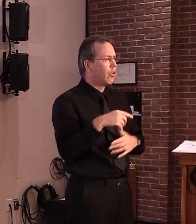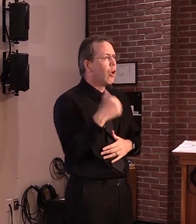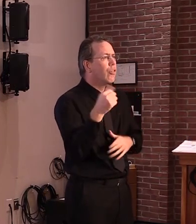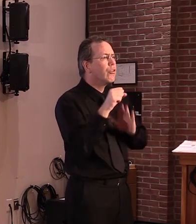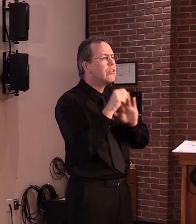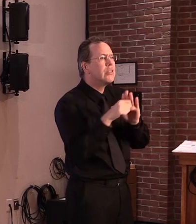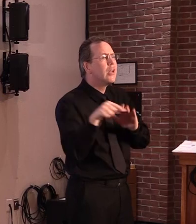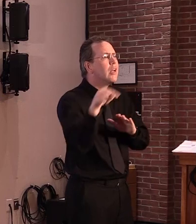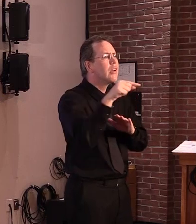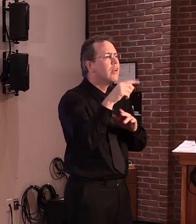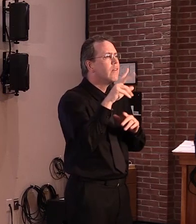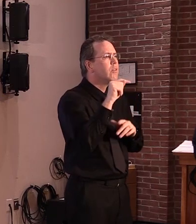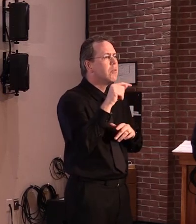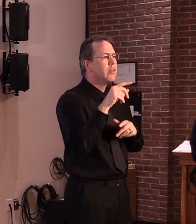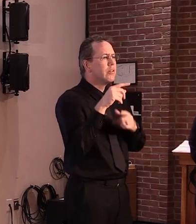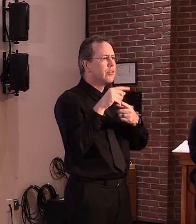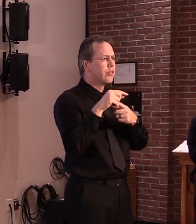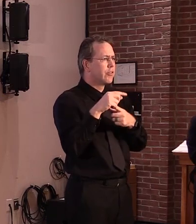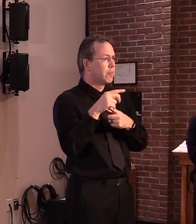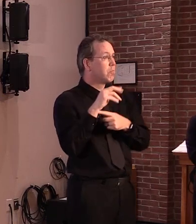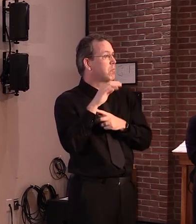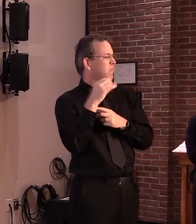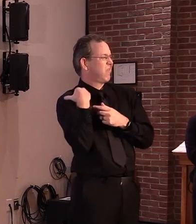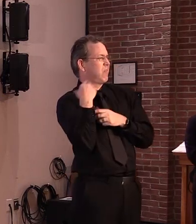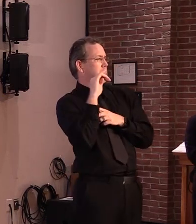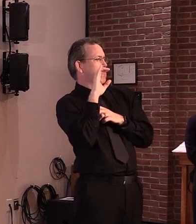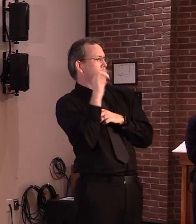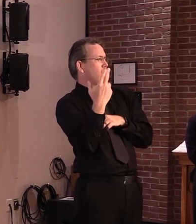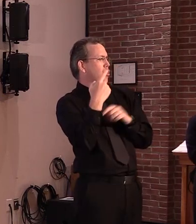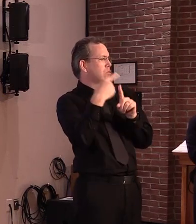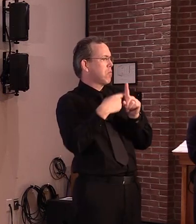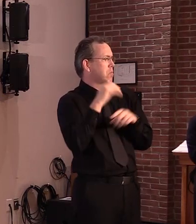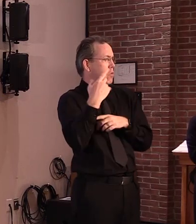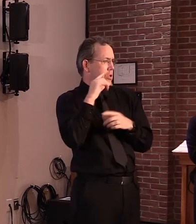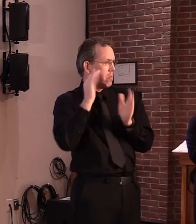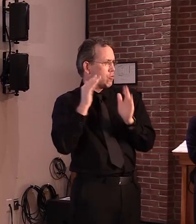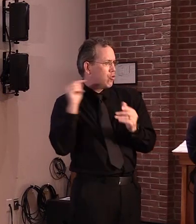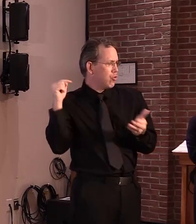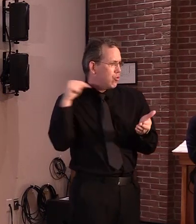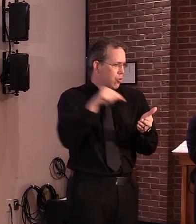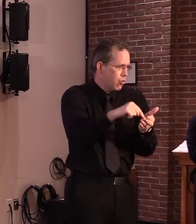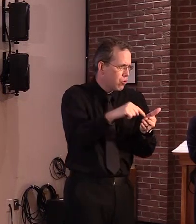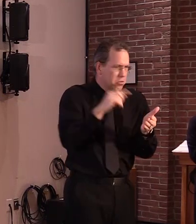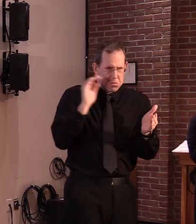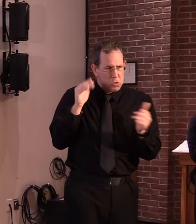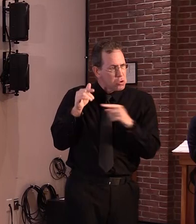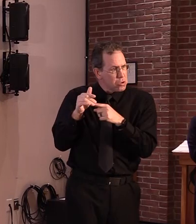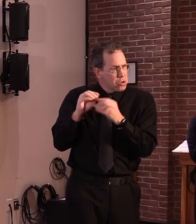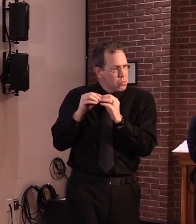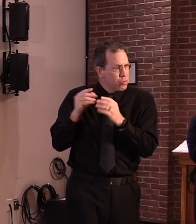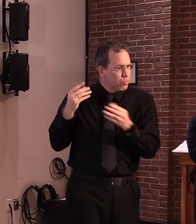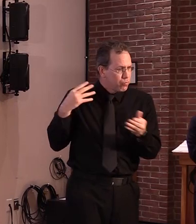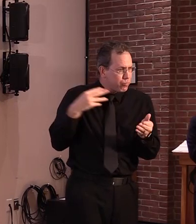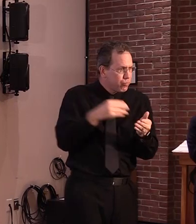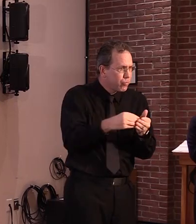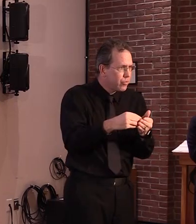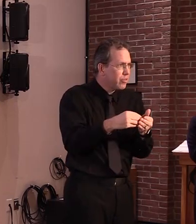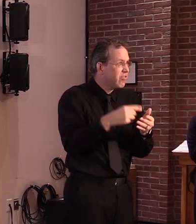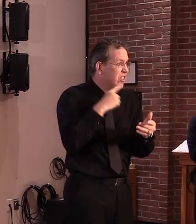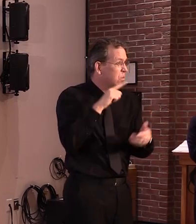counterparts. However, once public health measures were put into place, Vermonters were the least mobile compared to our counterparts in neighboring